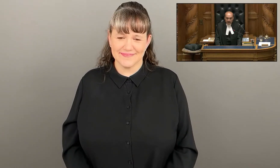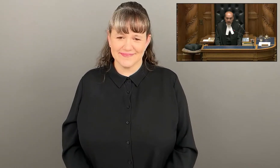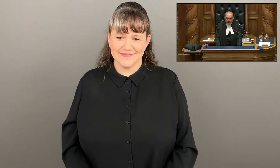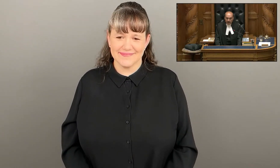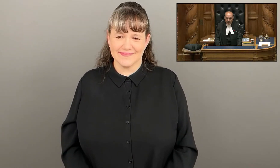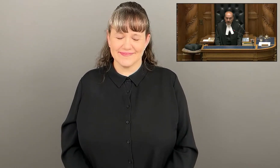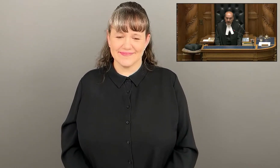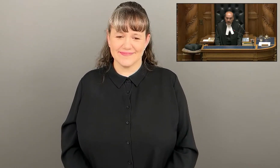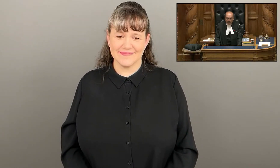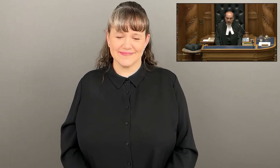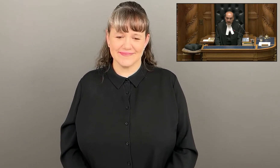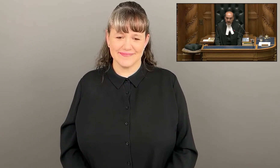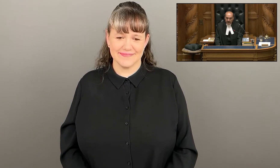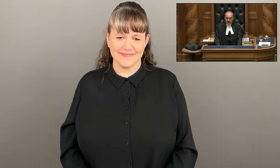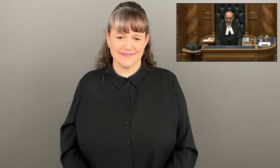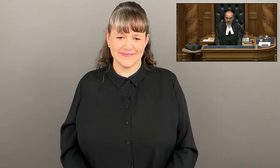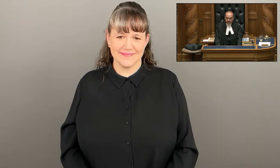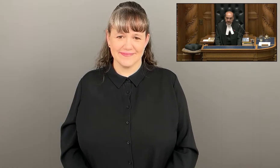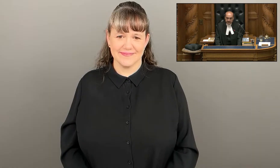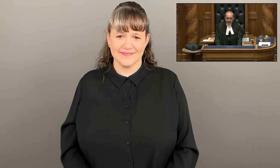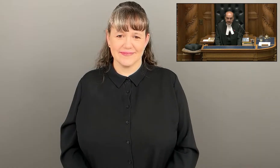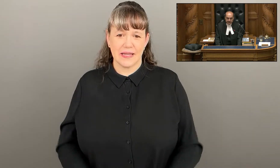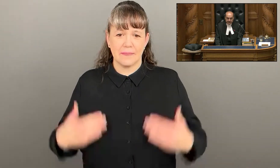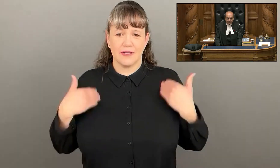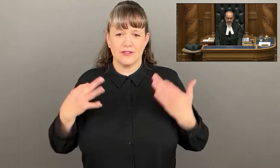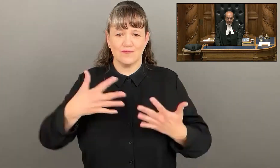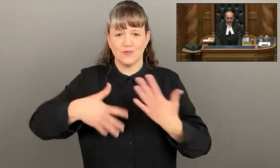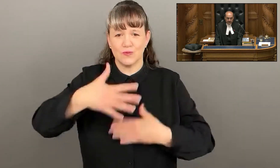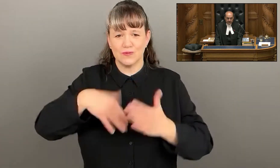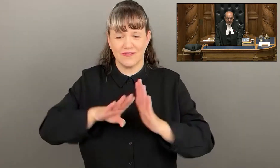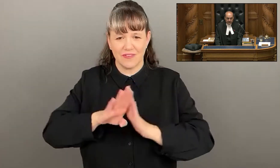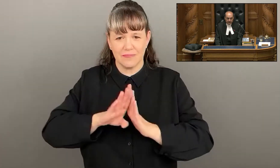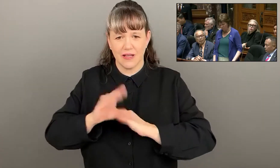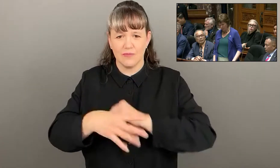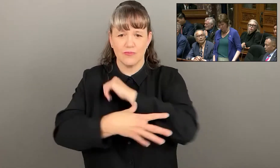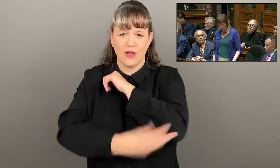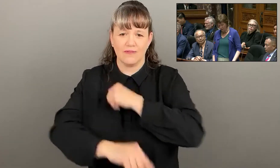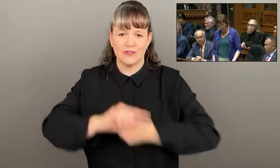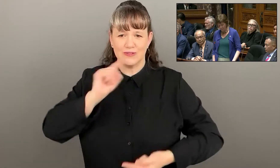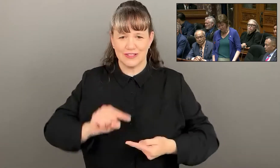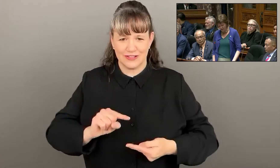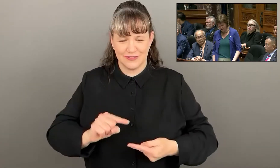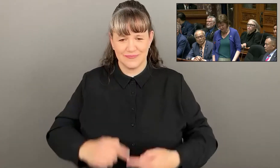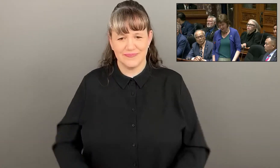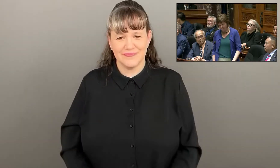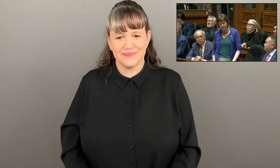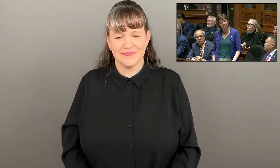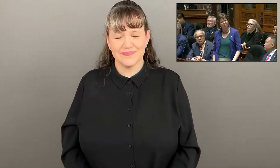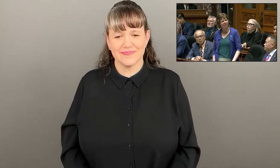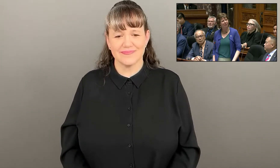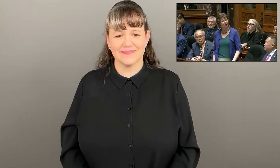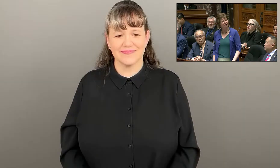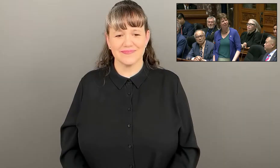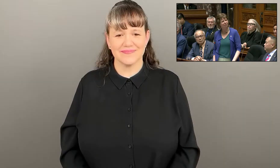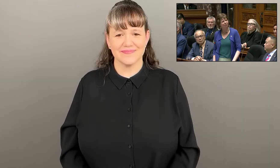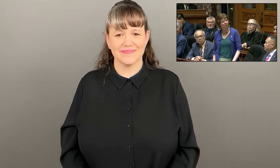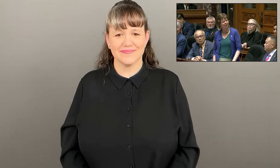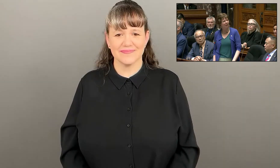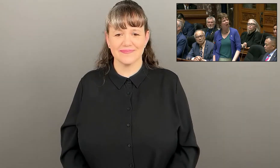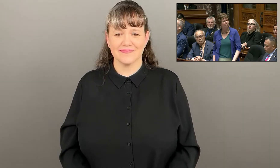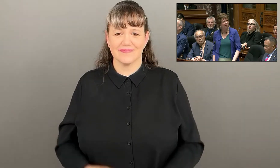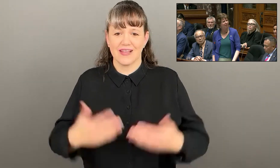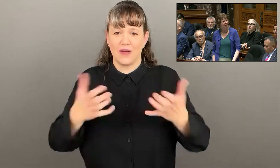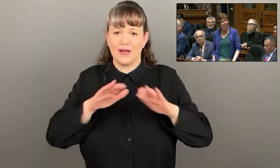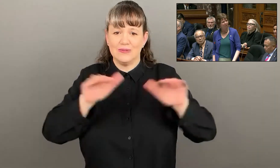Minister of Social Development and Poverty Reduction. Thank you, Mr. Speaker. I also want to welcome the interveners for